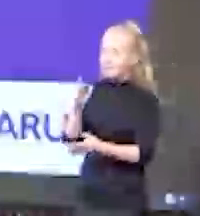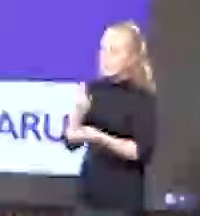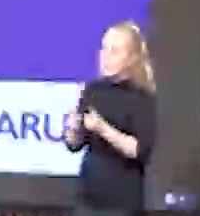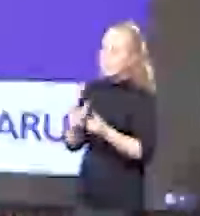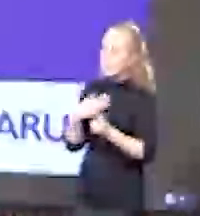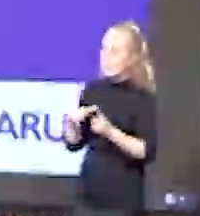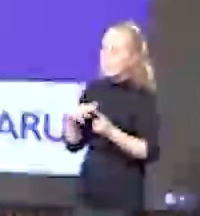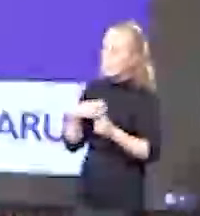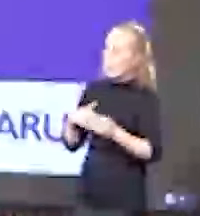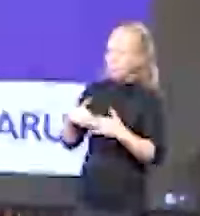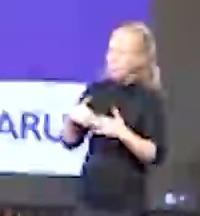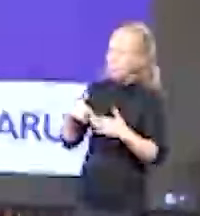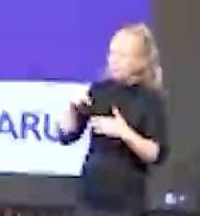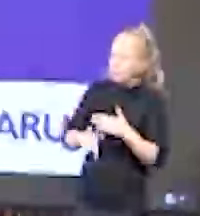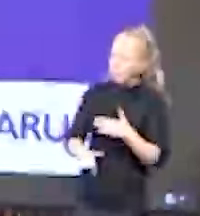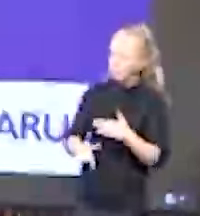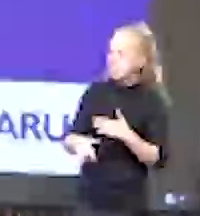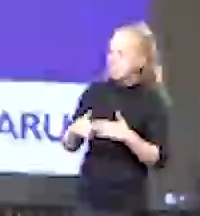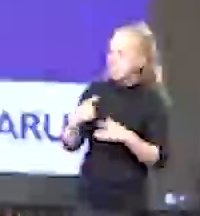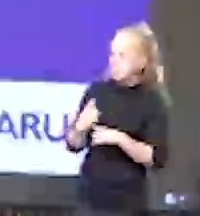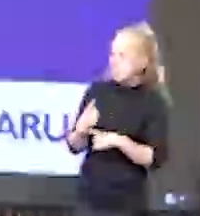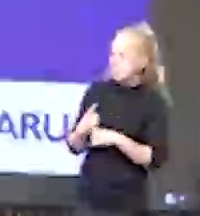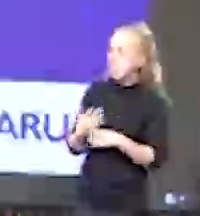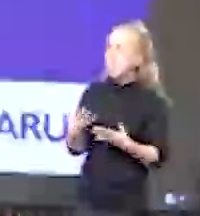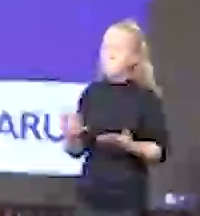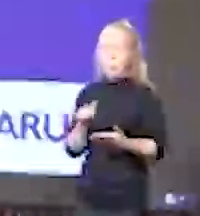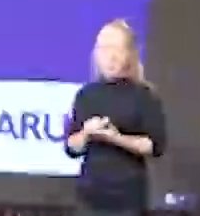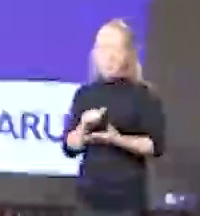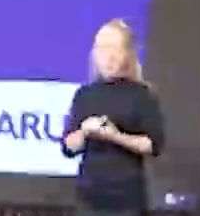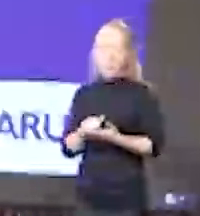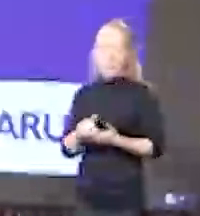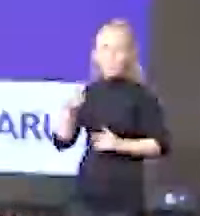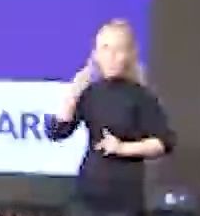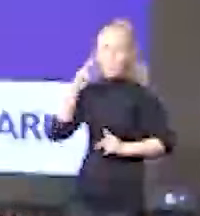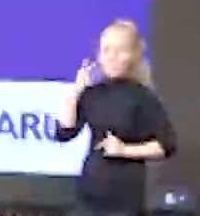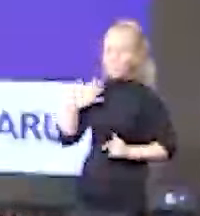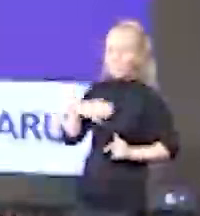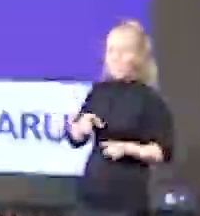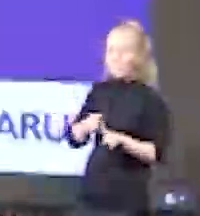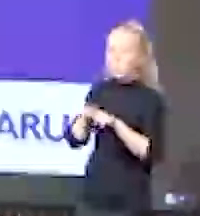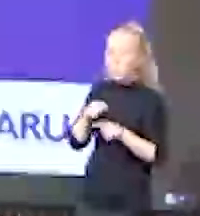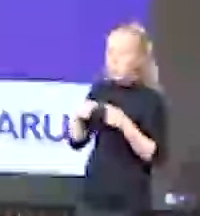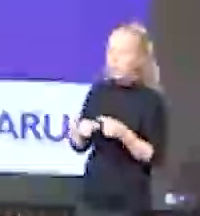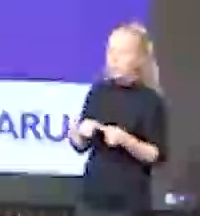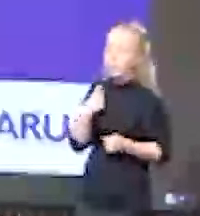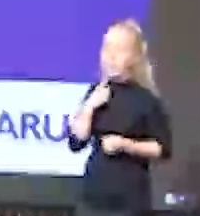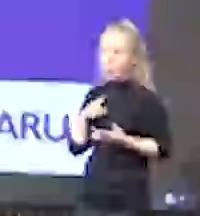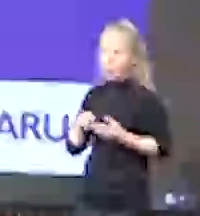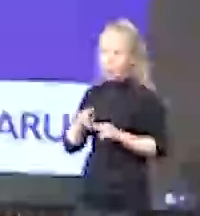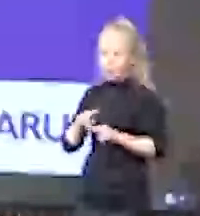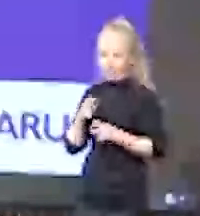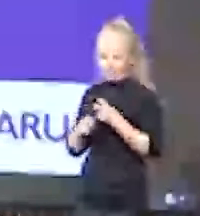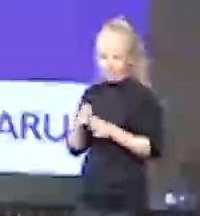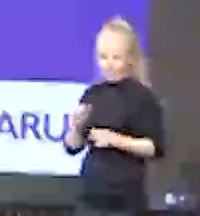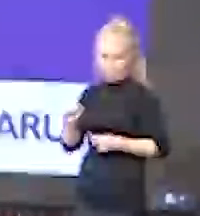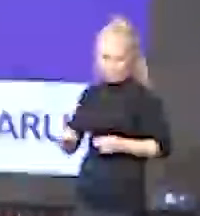next level. I think that's right. I think it is really important to educate politicians about the nature of problems. One of the